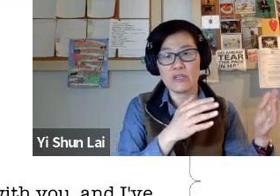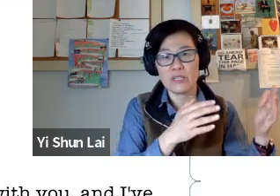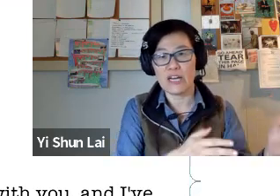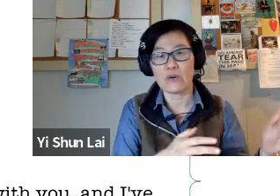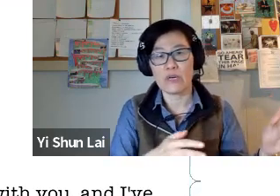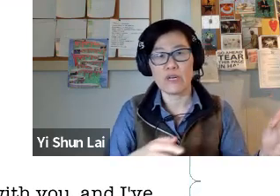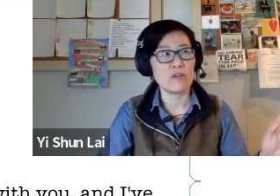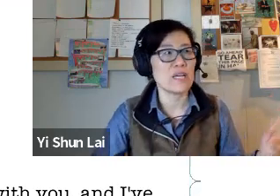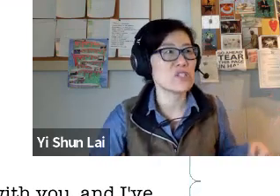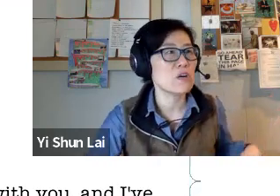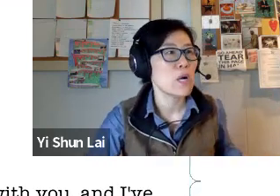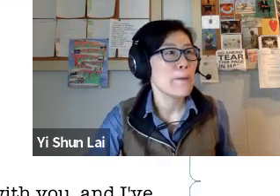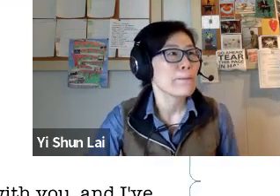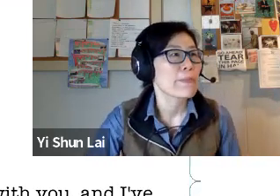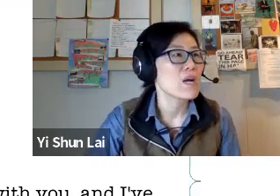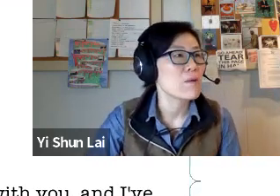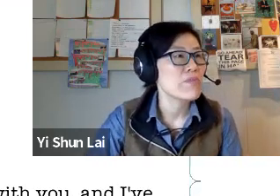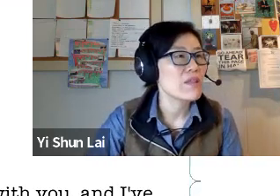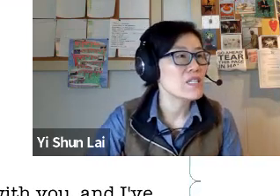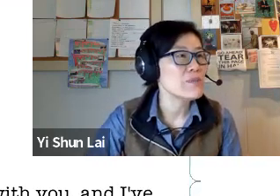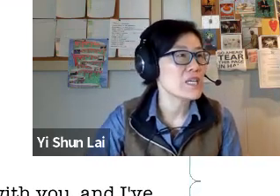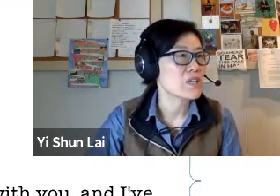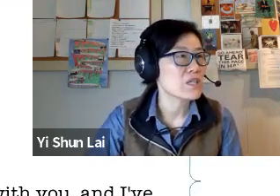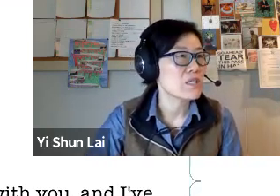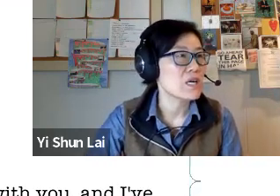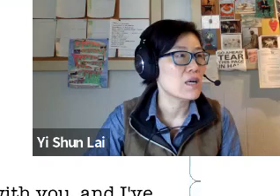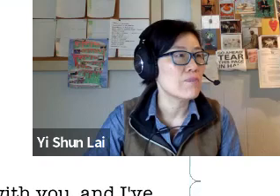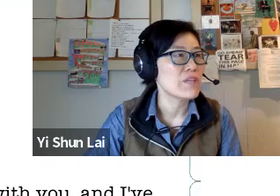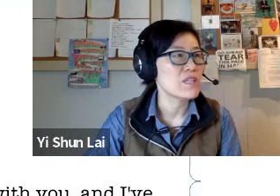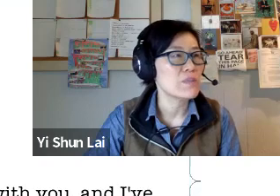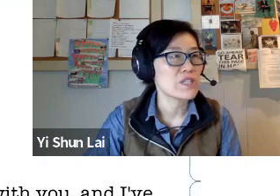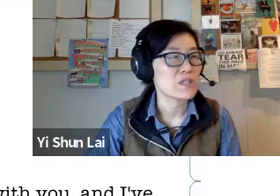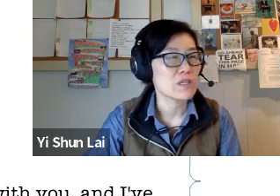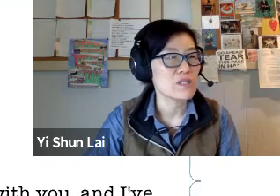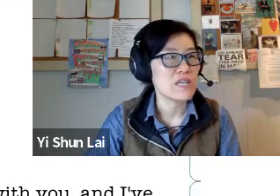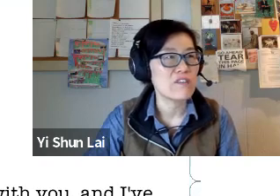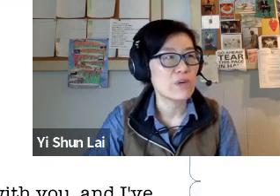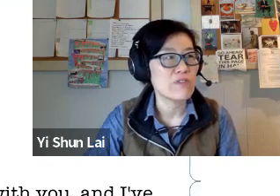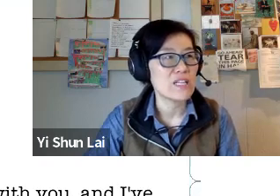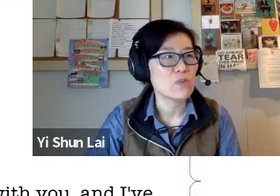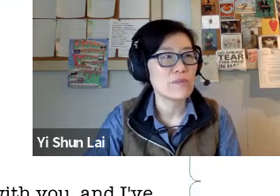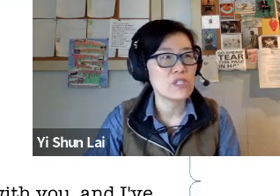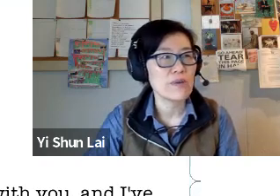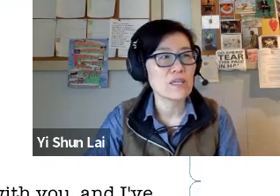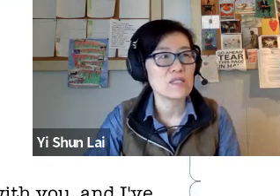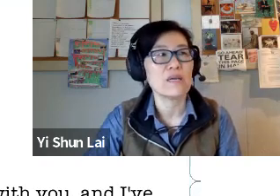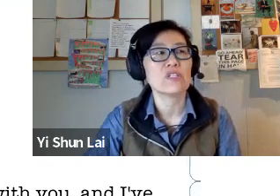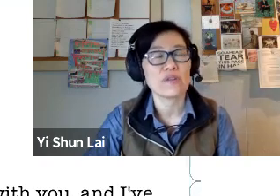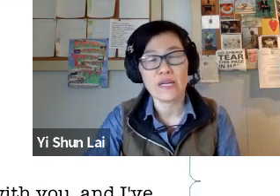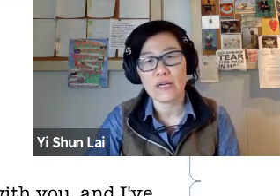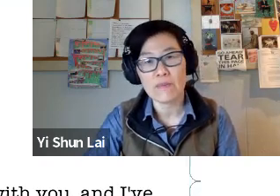particular category, right? Okay, so in this particular set of bona fides, what I'm doing